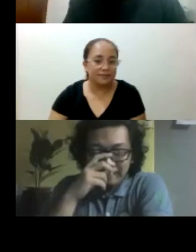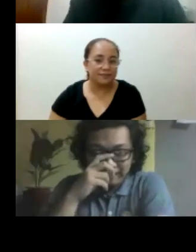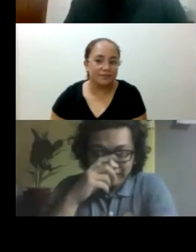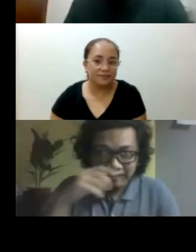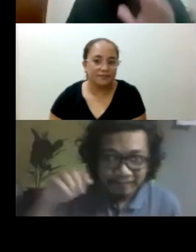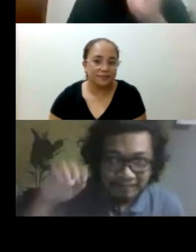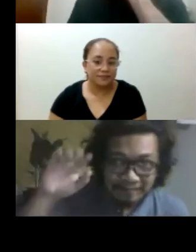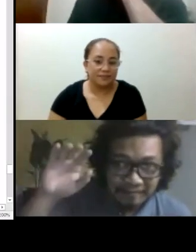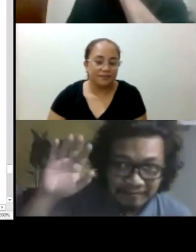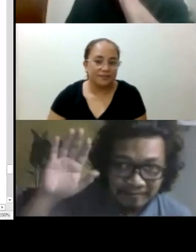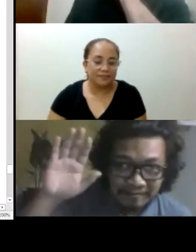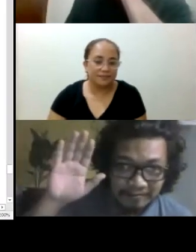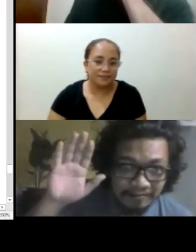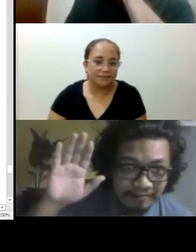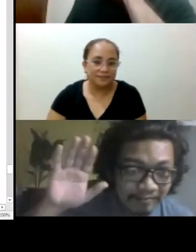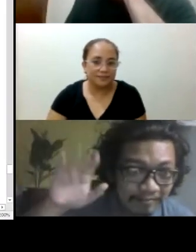Okay.